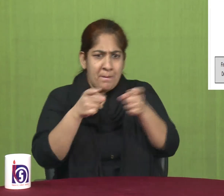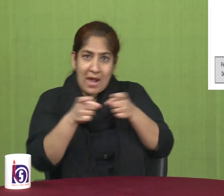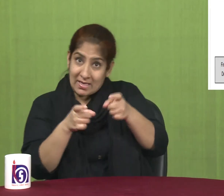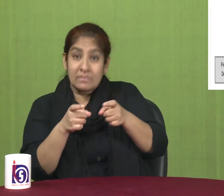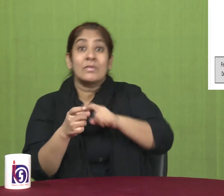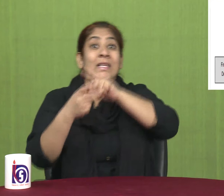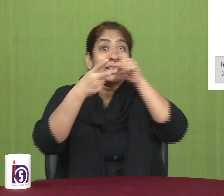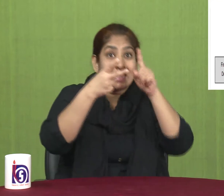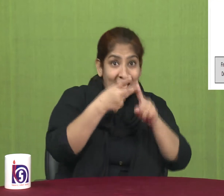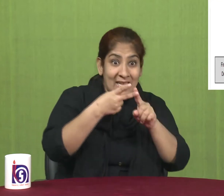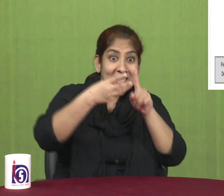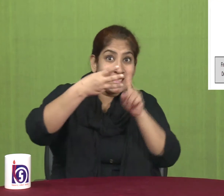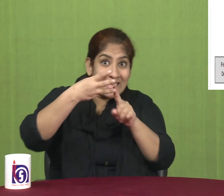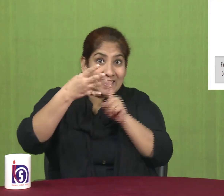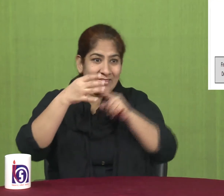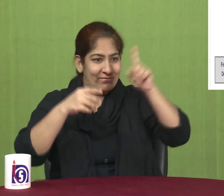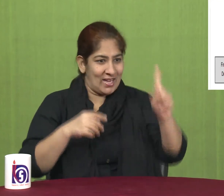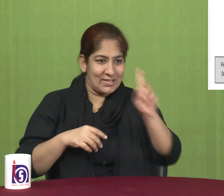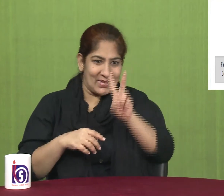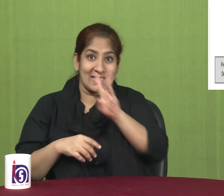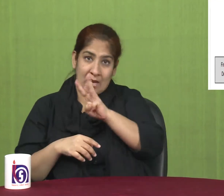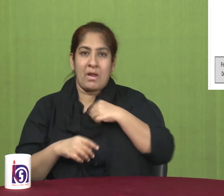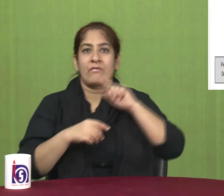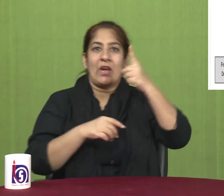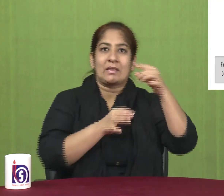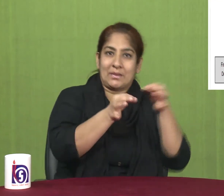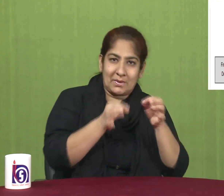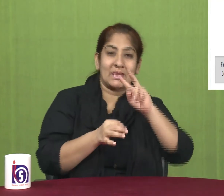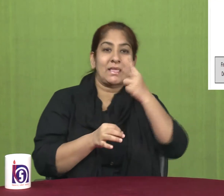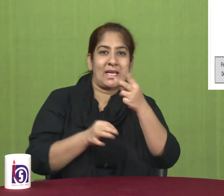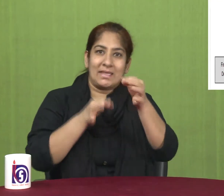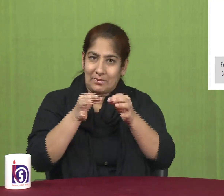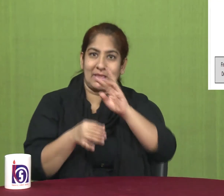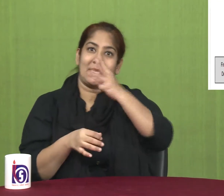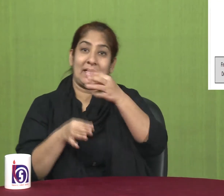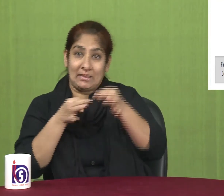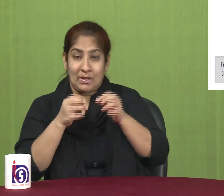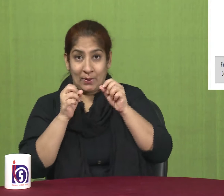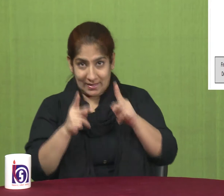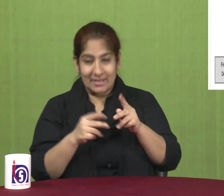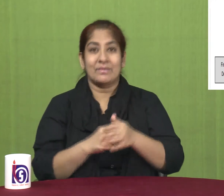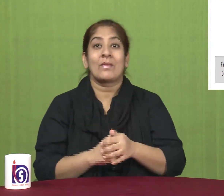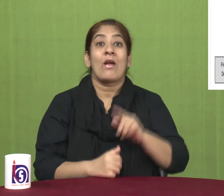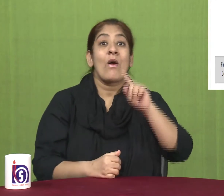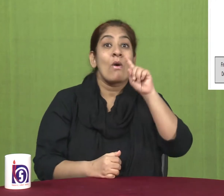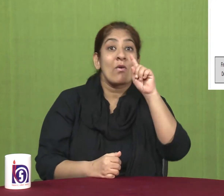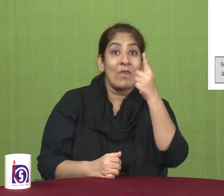that can be seen on the screen in three main types. The first one is